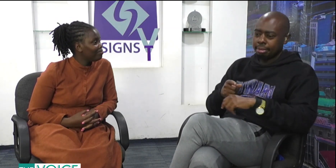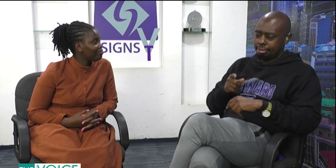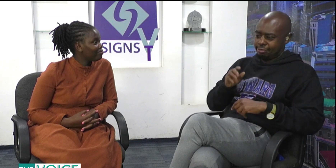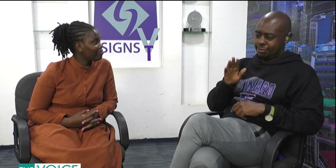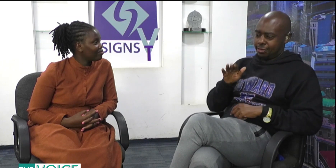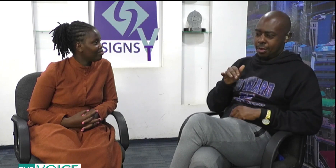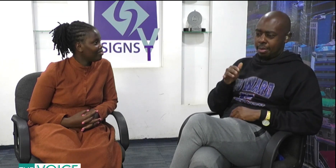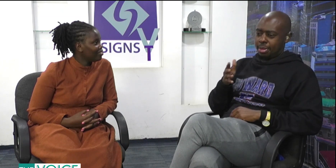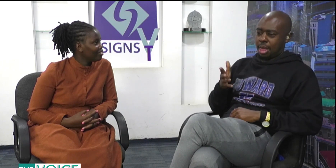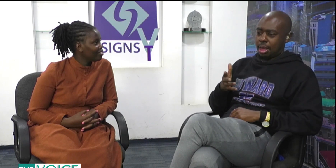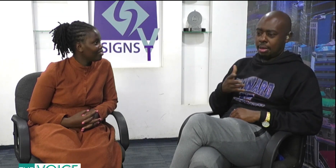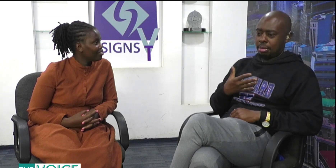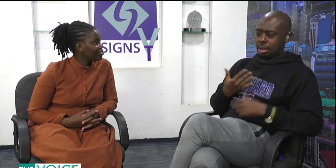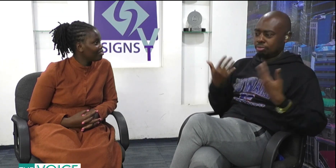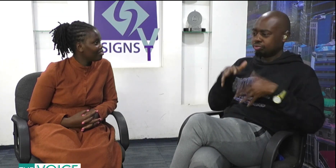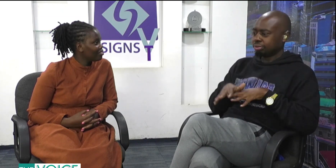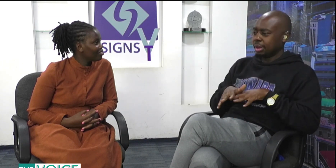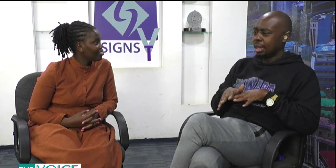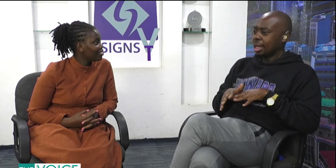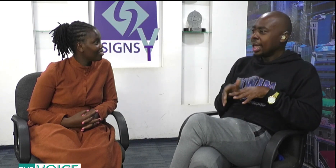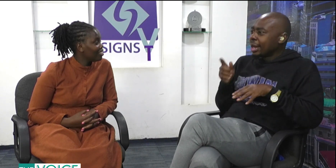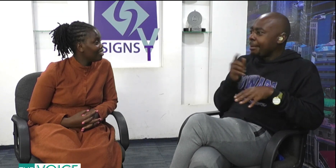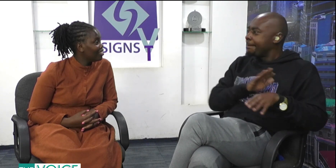So that was the first time I saw a deaf signing.